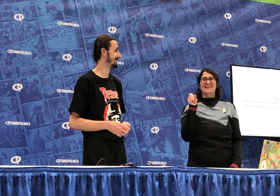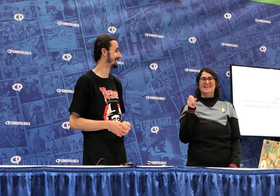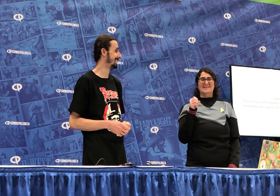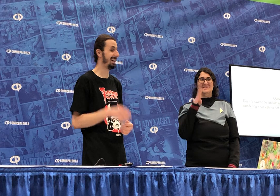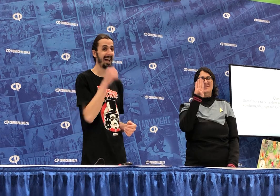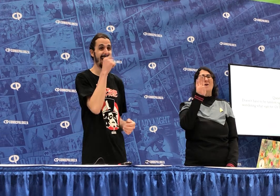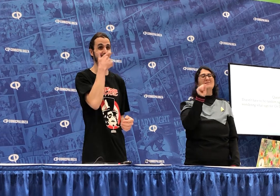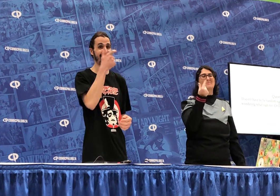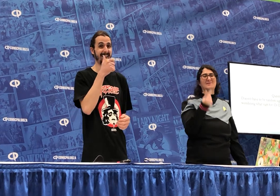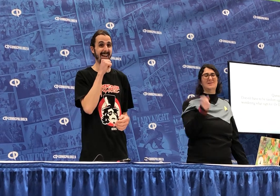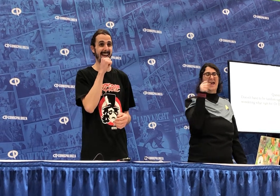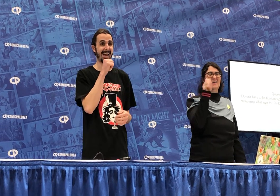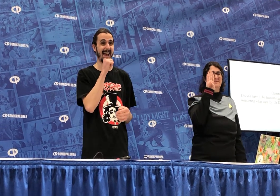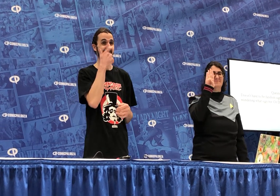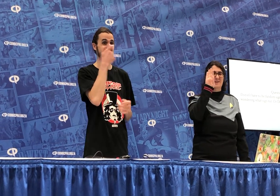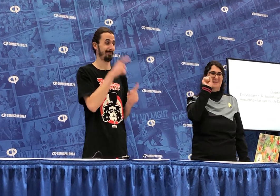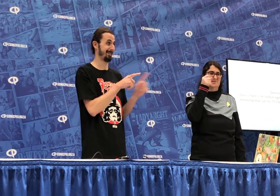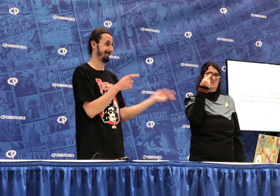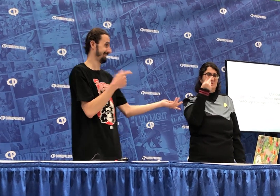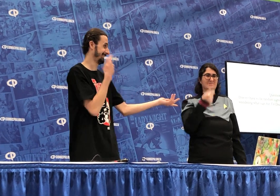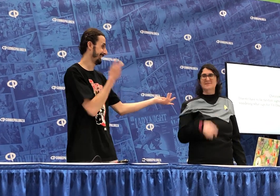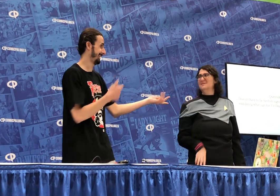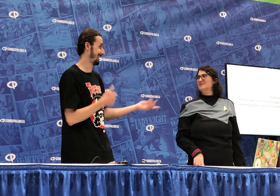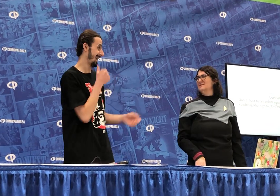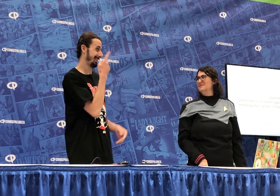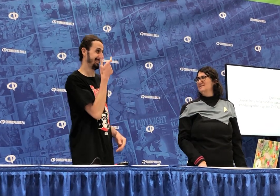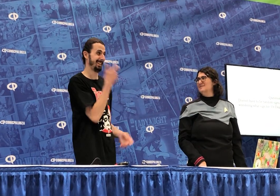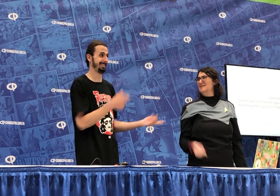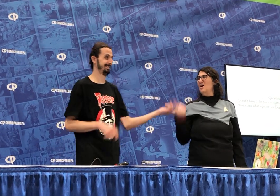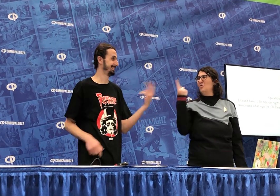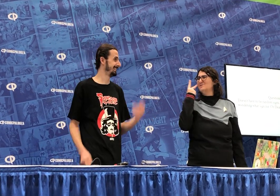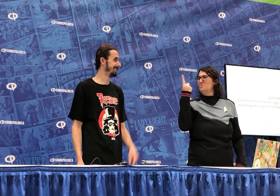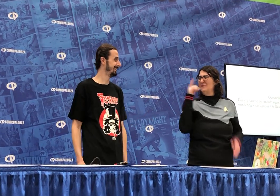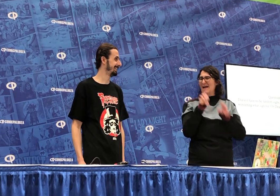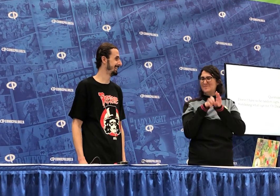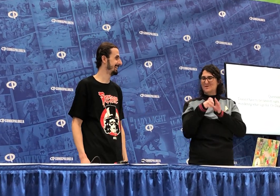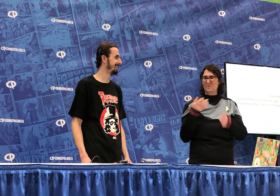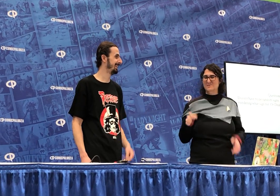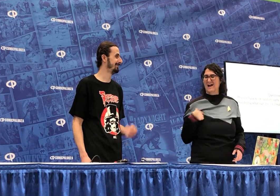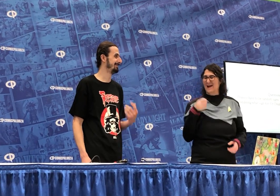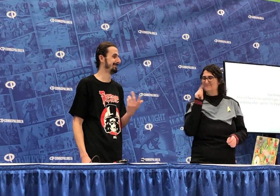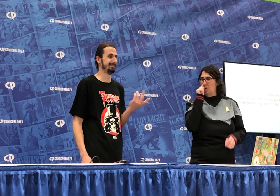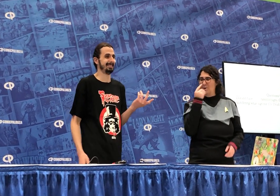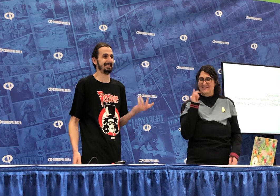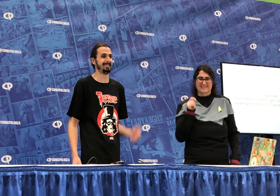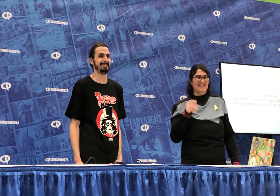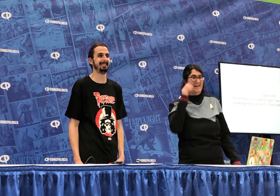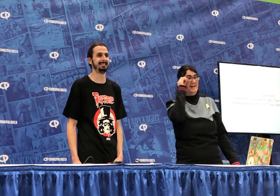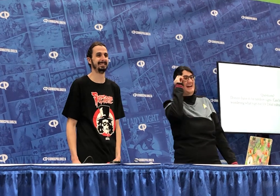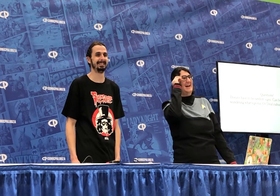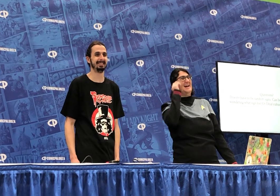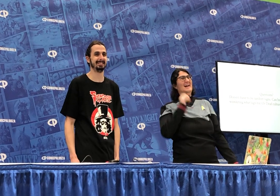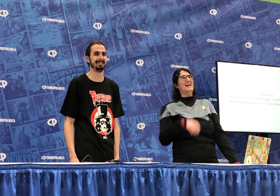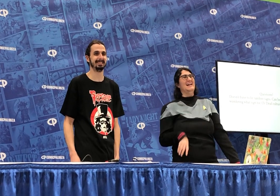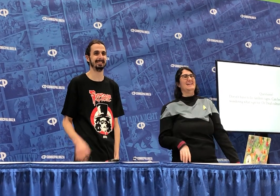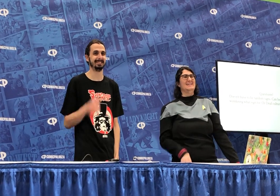BSG typically. BSG? Yeah. I haven't seen. Yeah, that show was boring to me. I don't